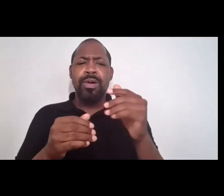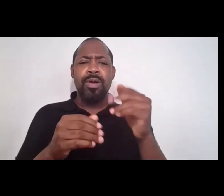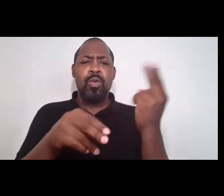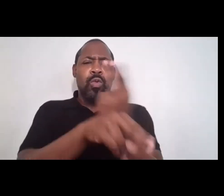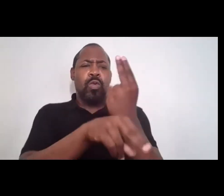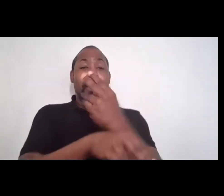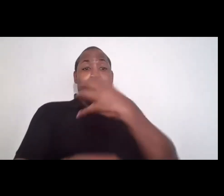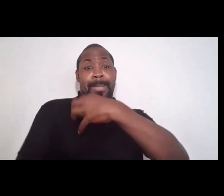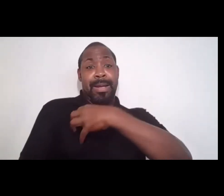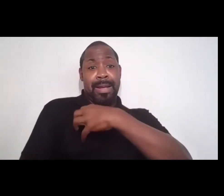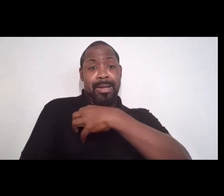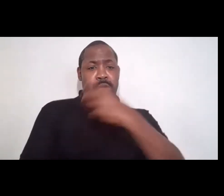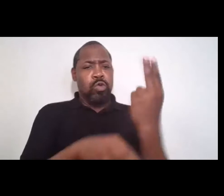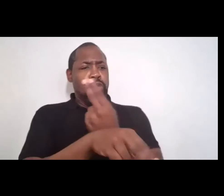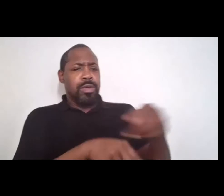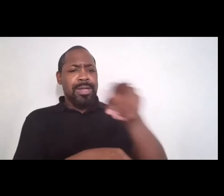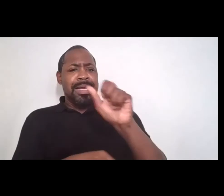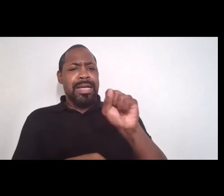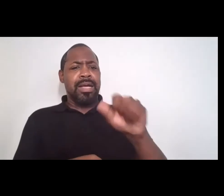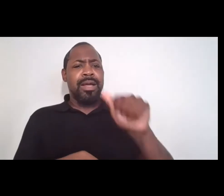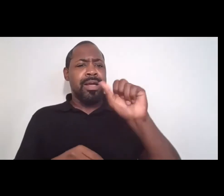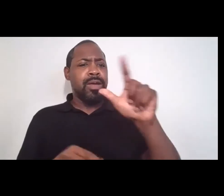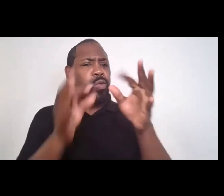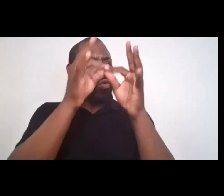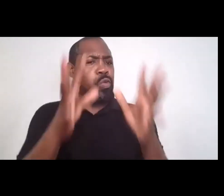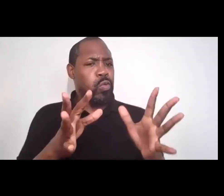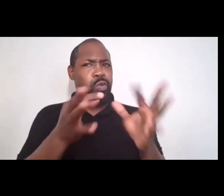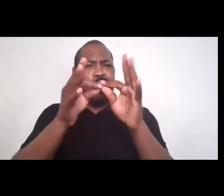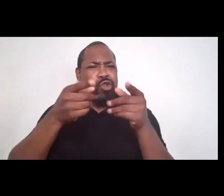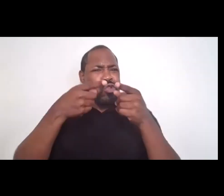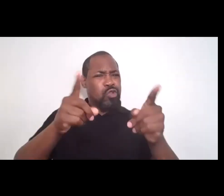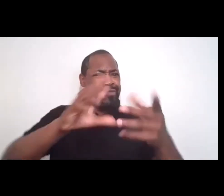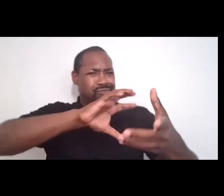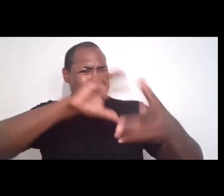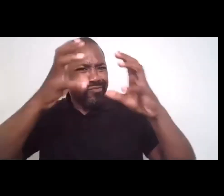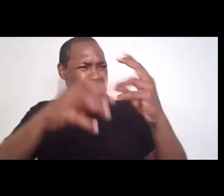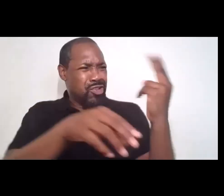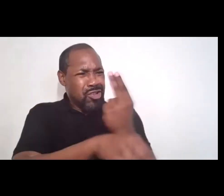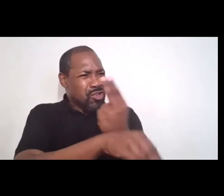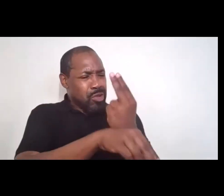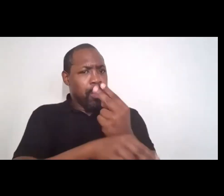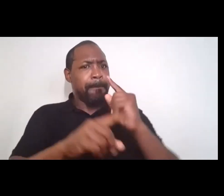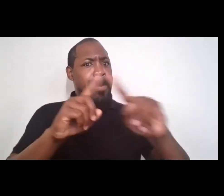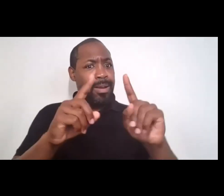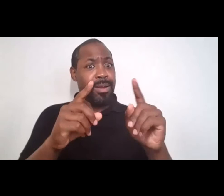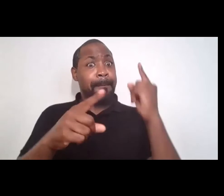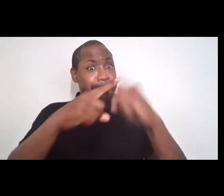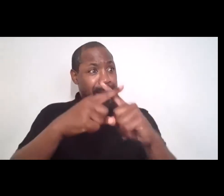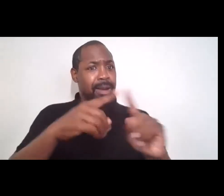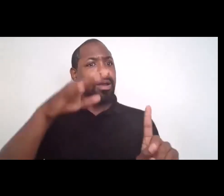17-year-old that was using law enforcement. They were using them as an American Sign Language interpreter during an